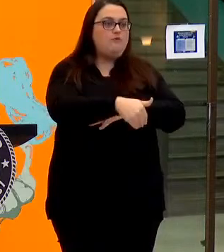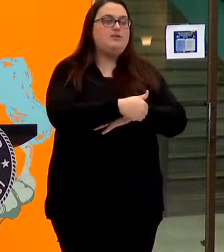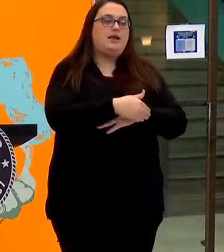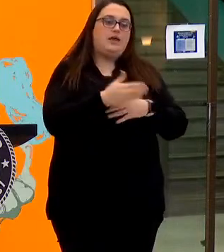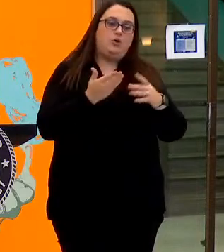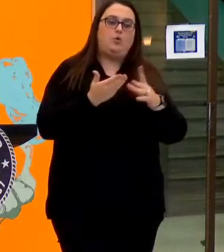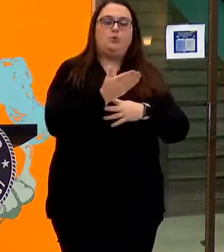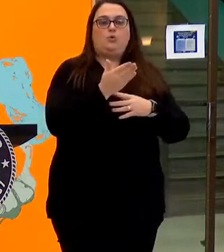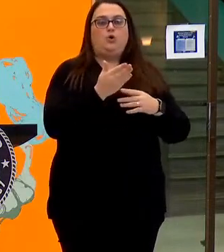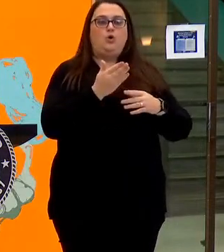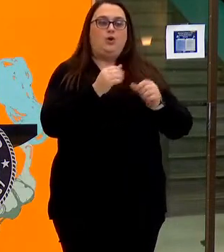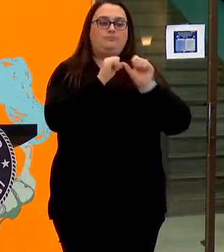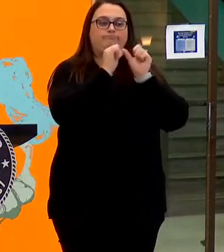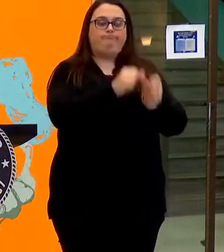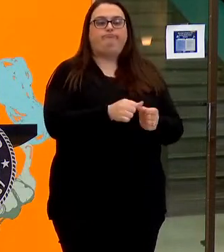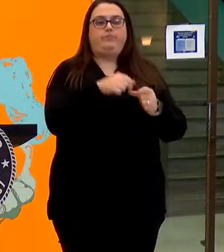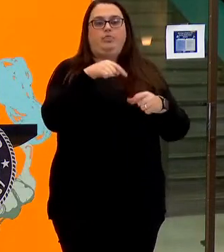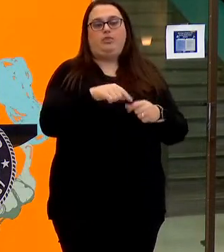the storm.